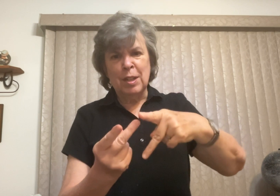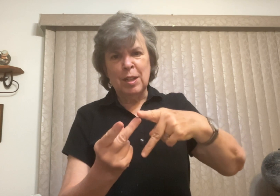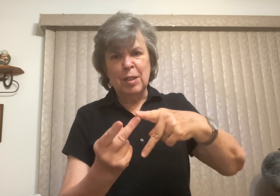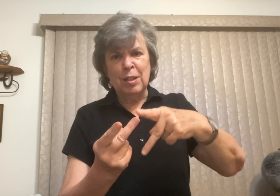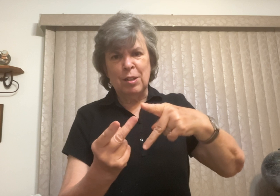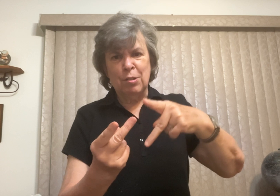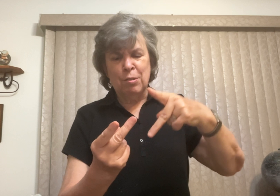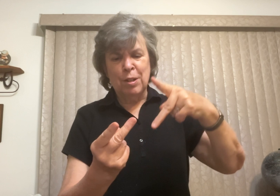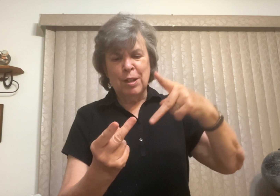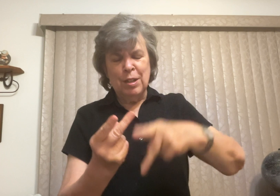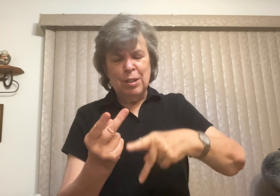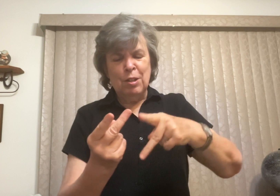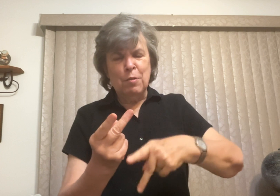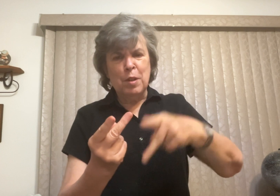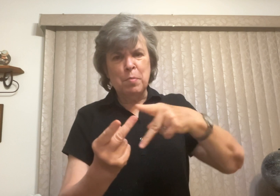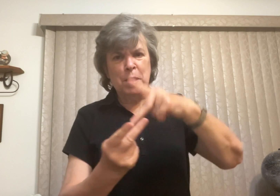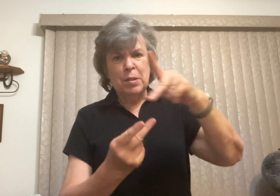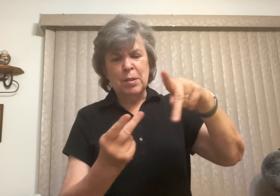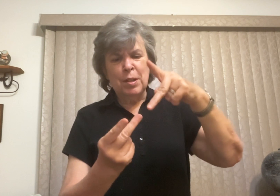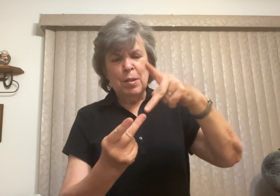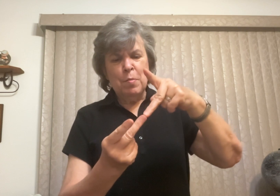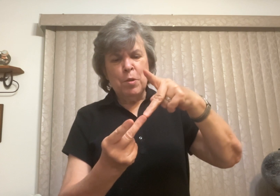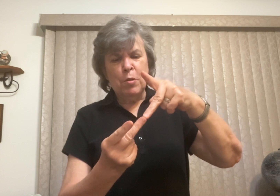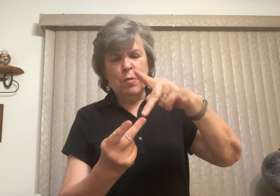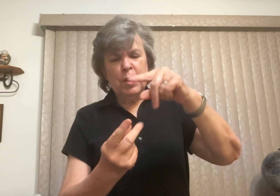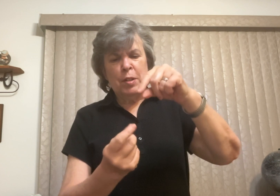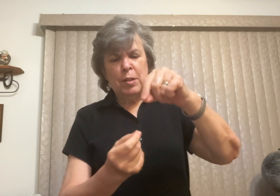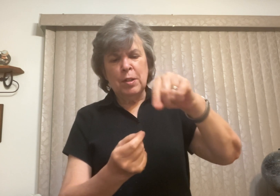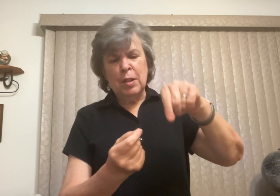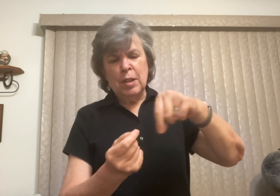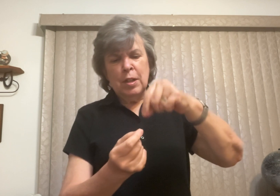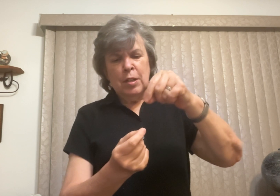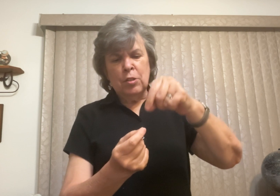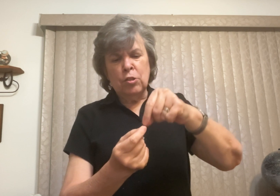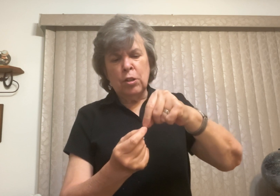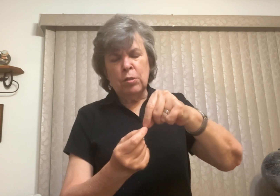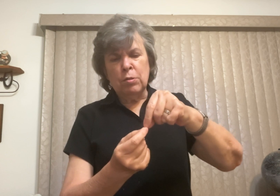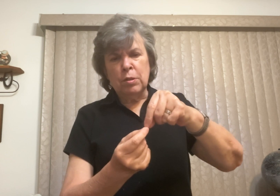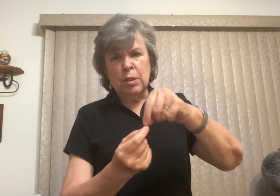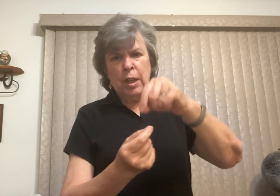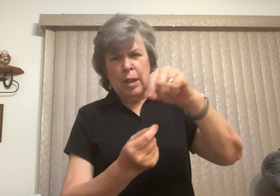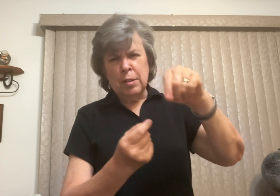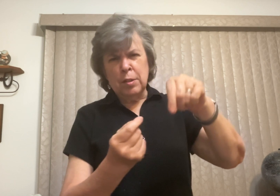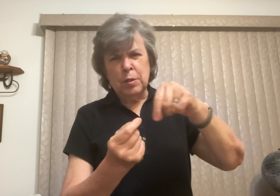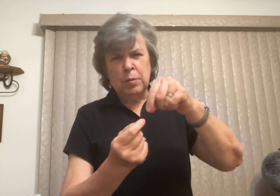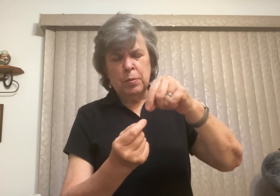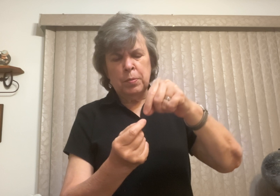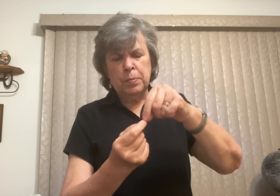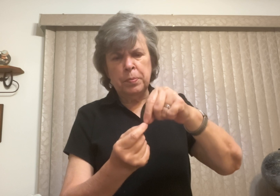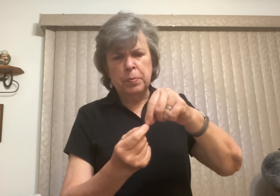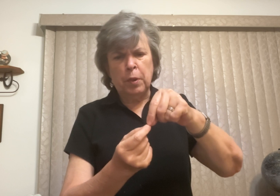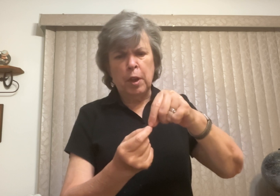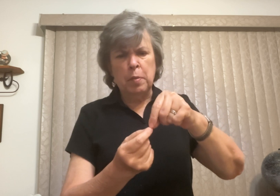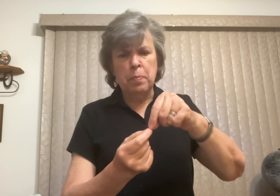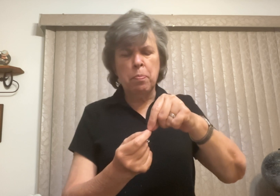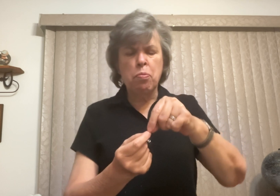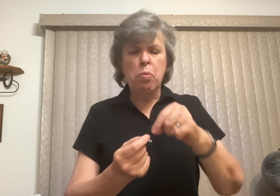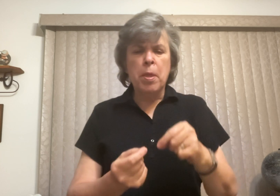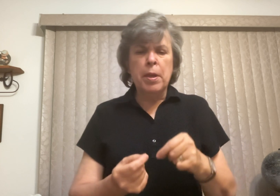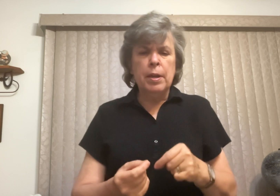to, you don't want to miss. Perfect, just, or exact. Okay.